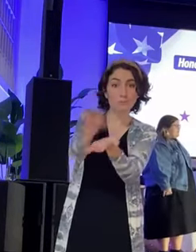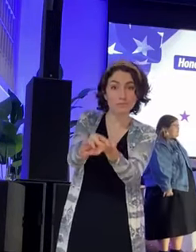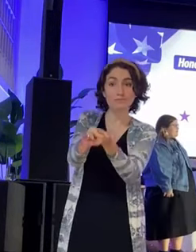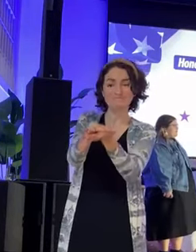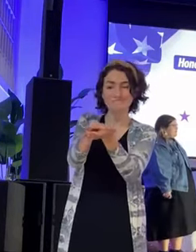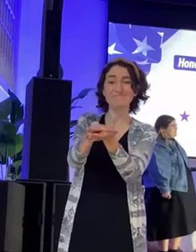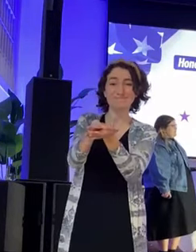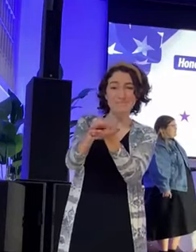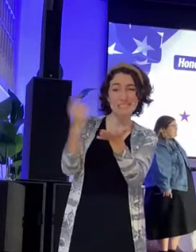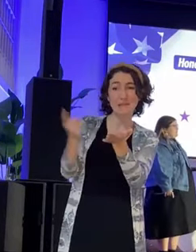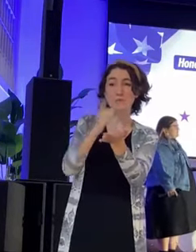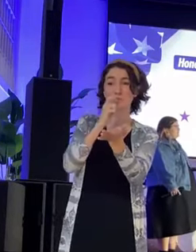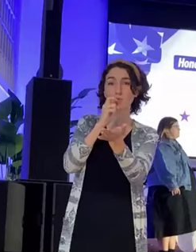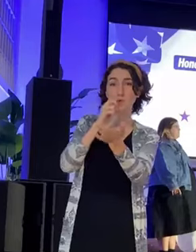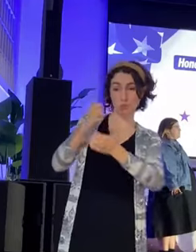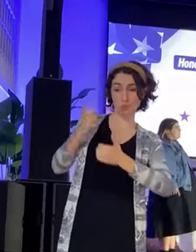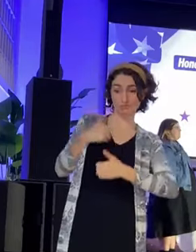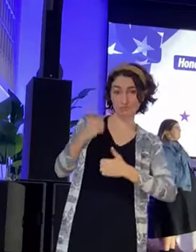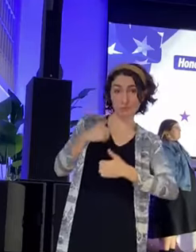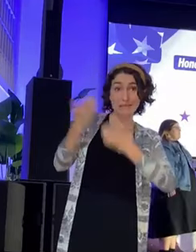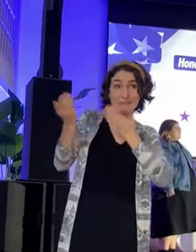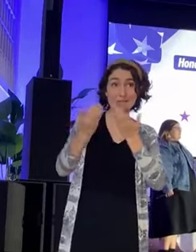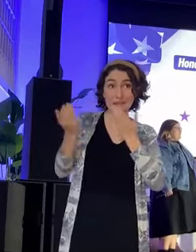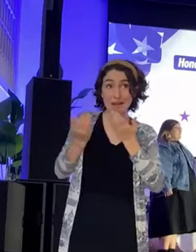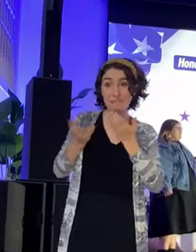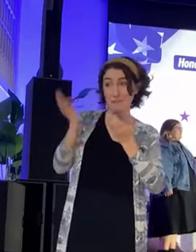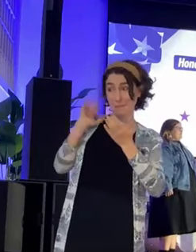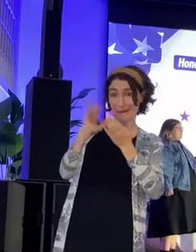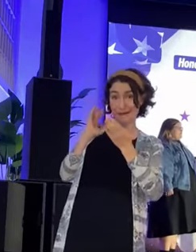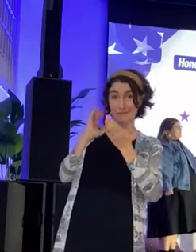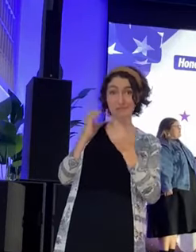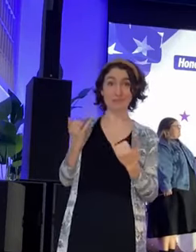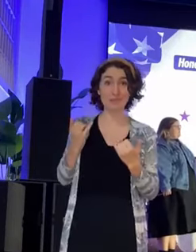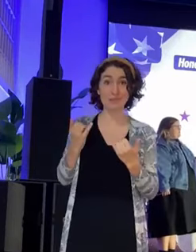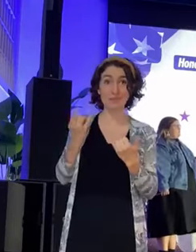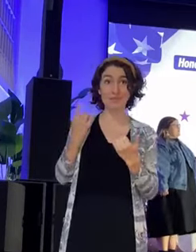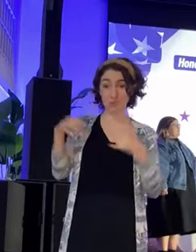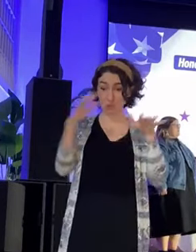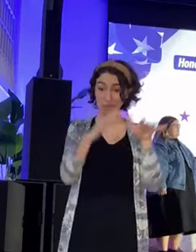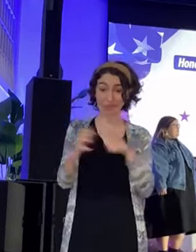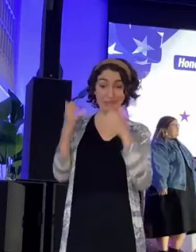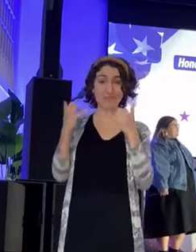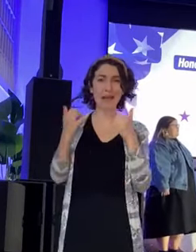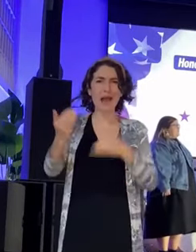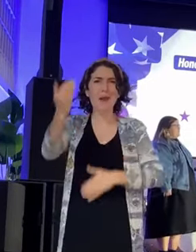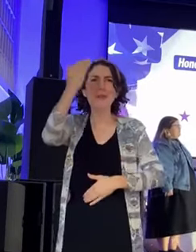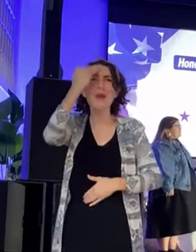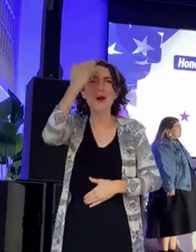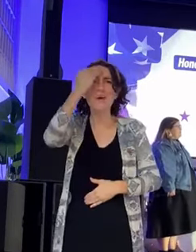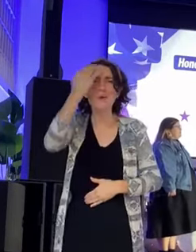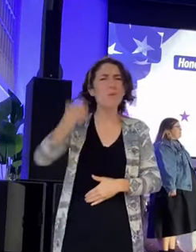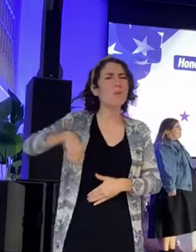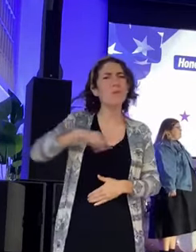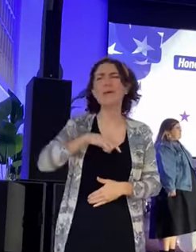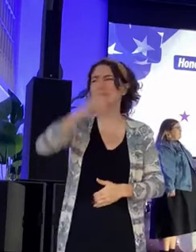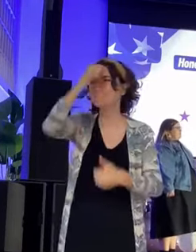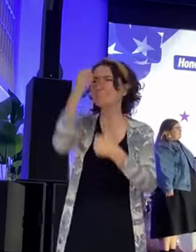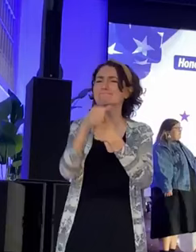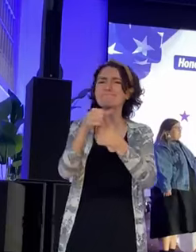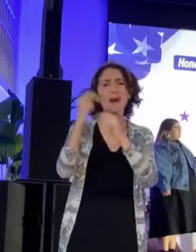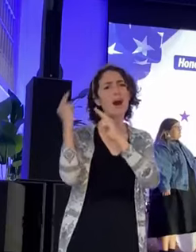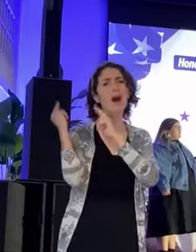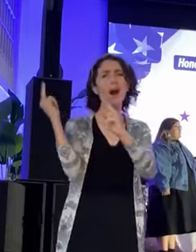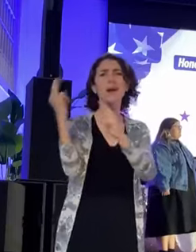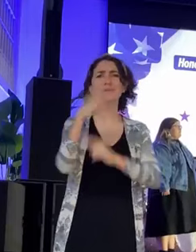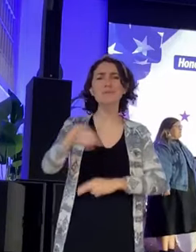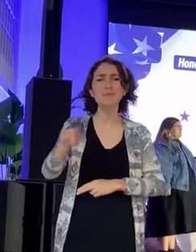today as someone who has served or serving our country is for you to walk away knowing that we remember you, that